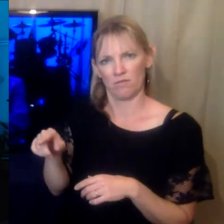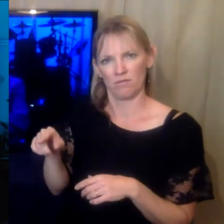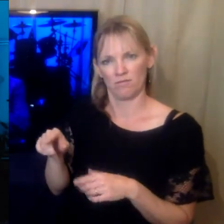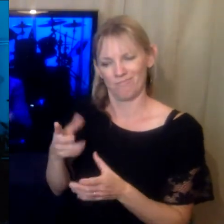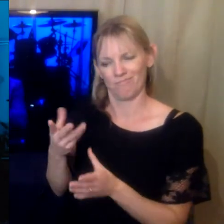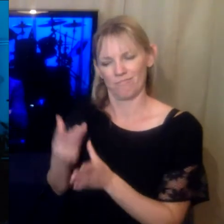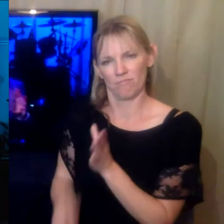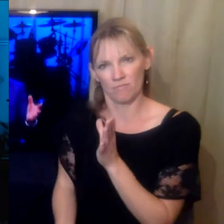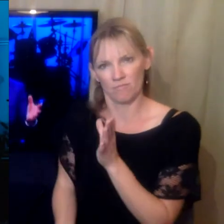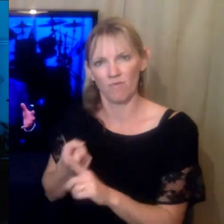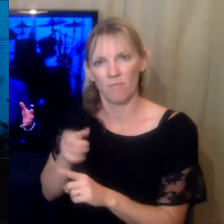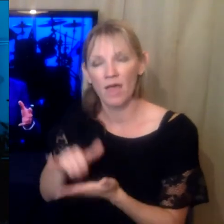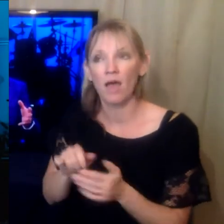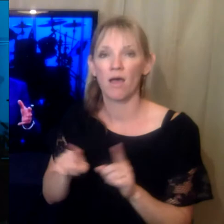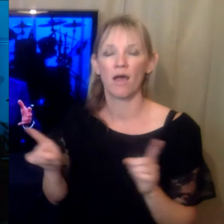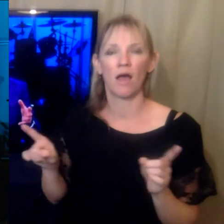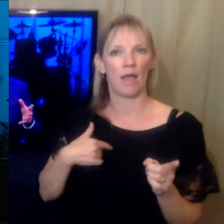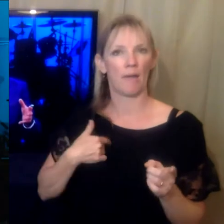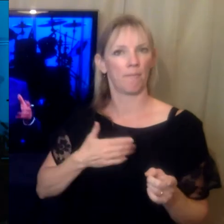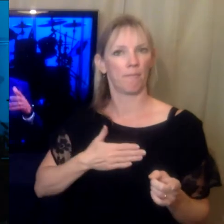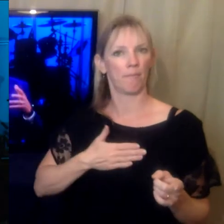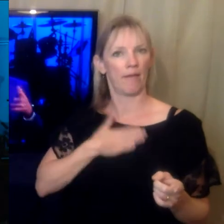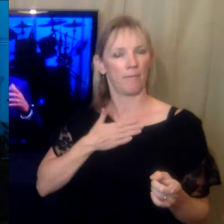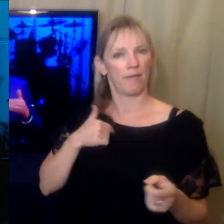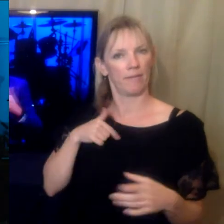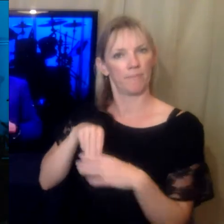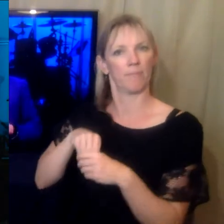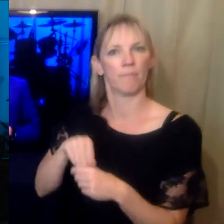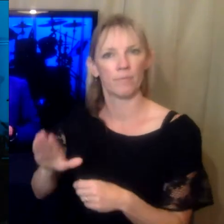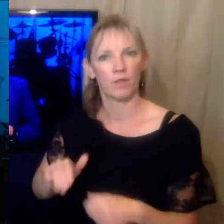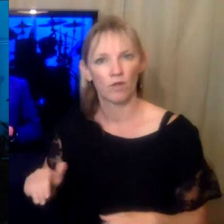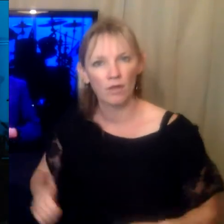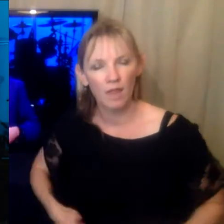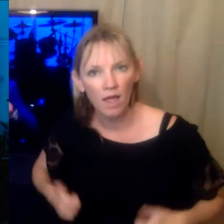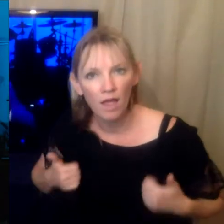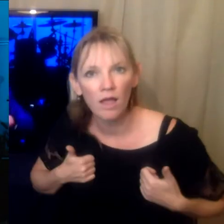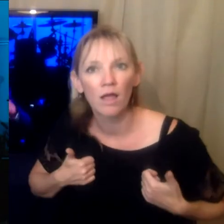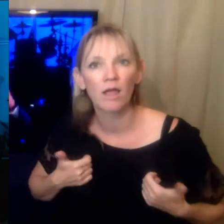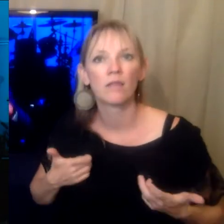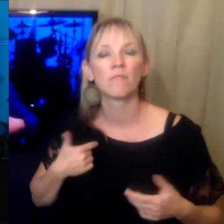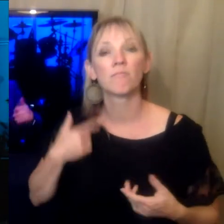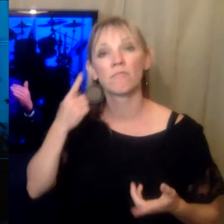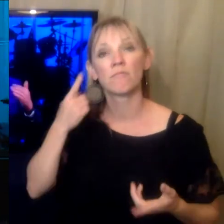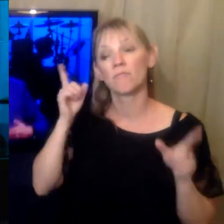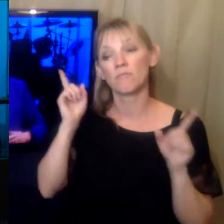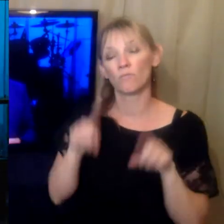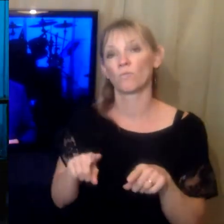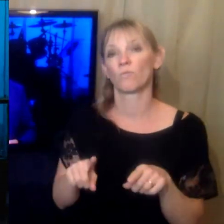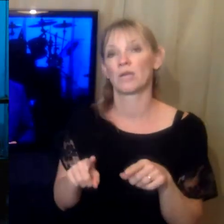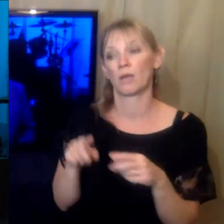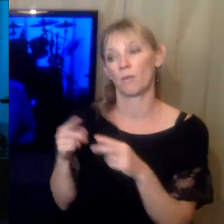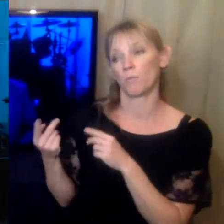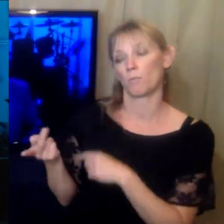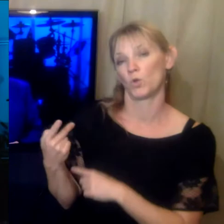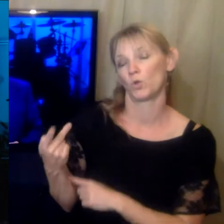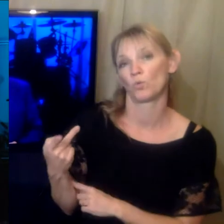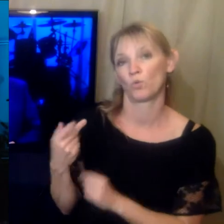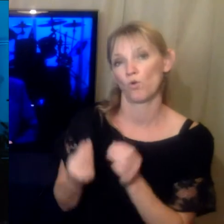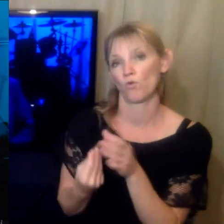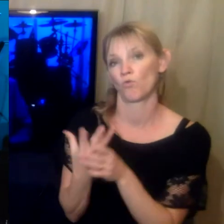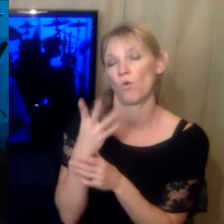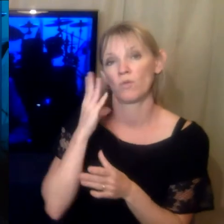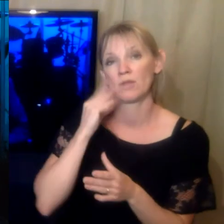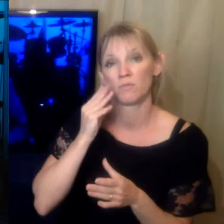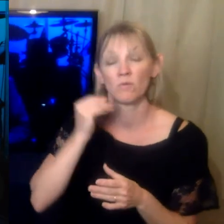and to have been a part of it. And I'm really also very clear that it was a mutual growth experience, because they